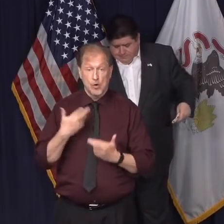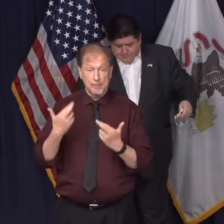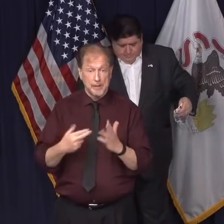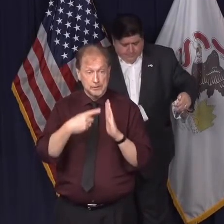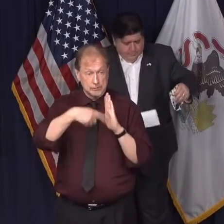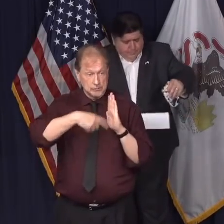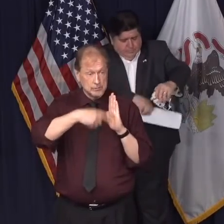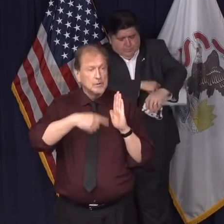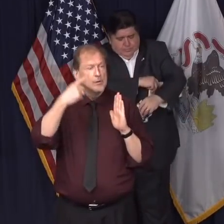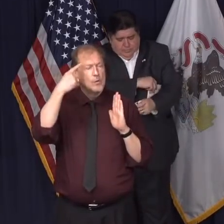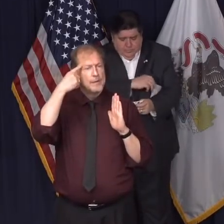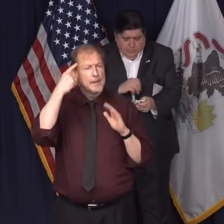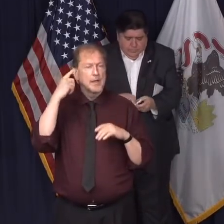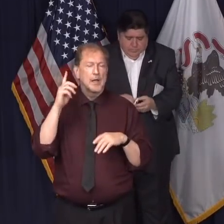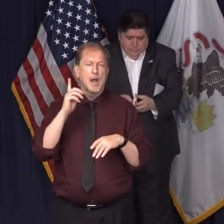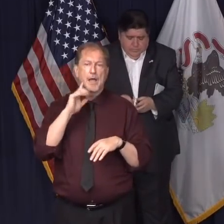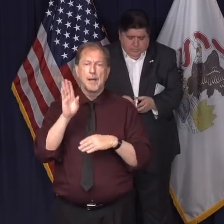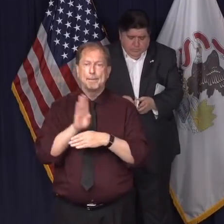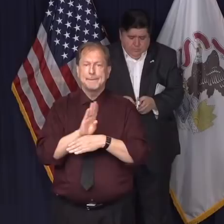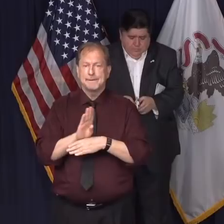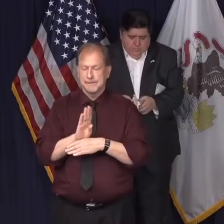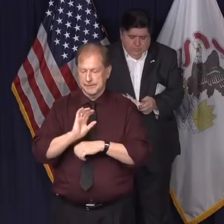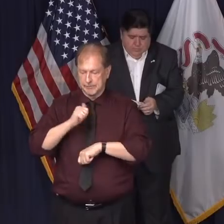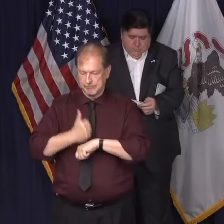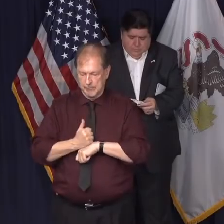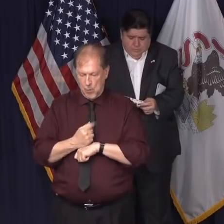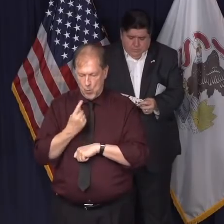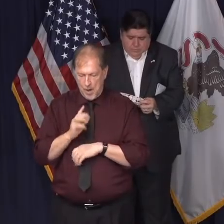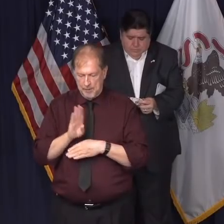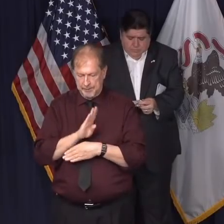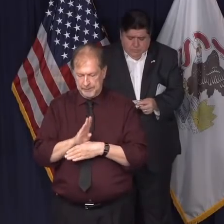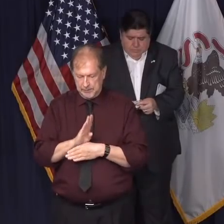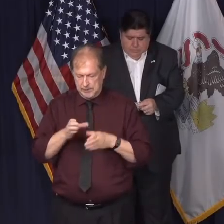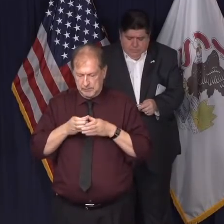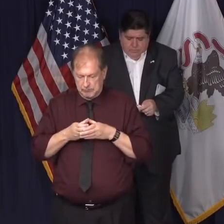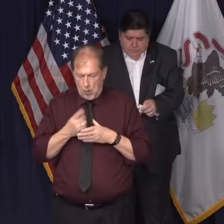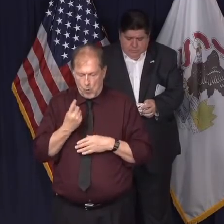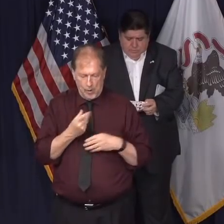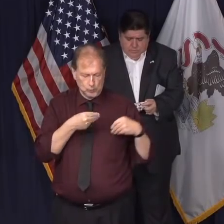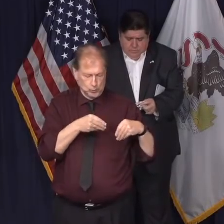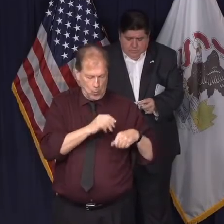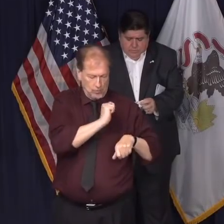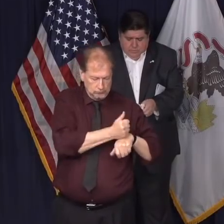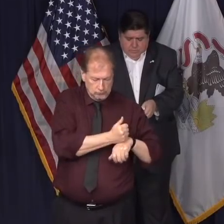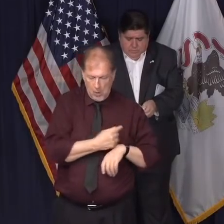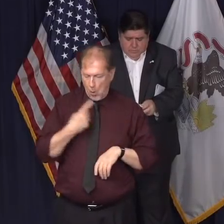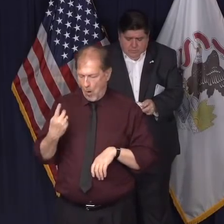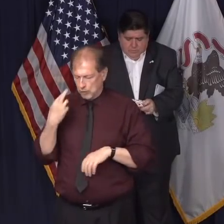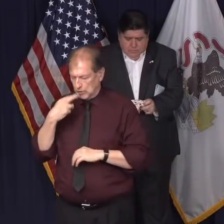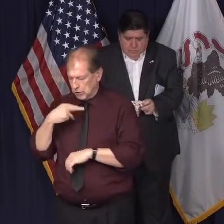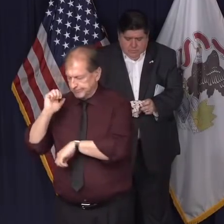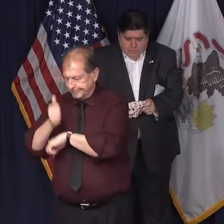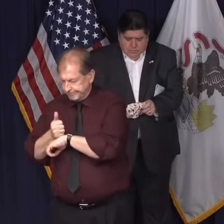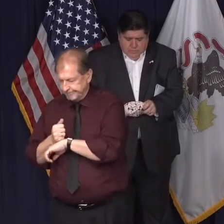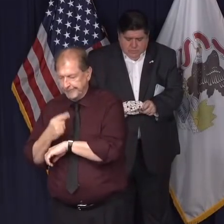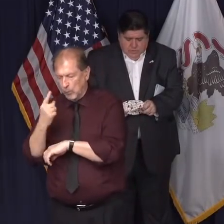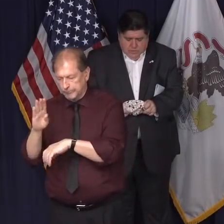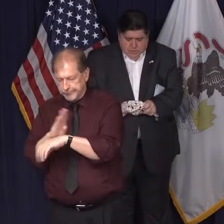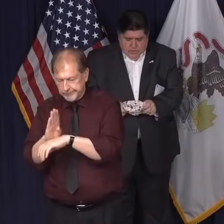of businesses as solitary individual businesses. And so the rules that applied in terms